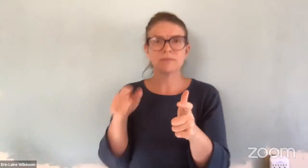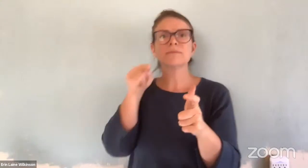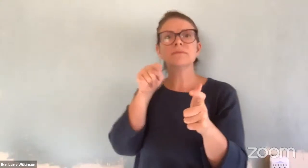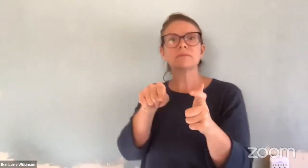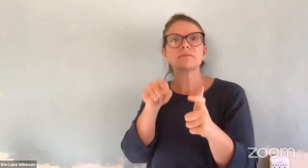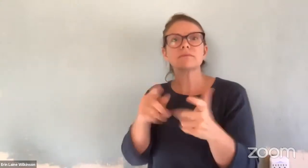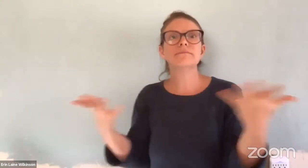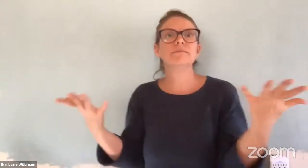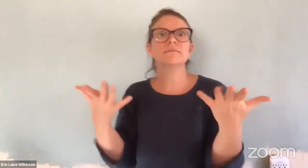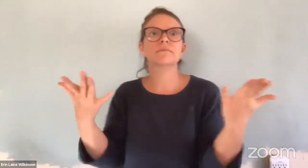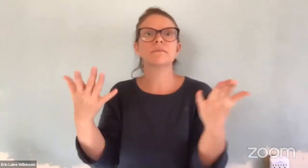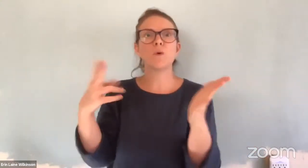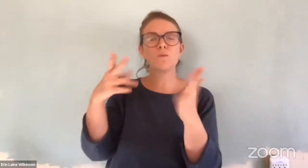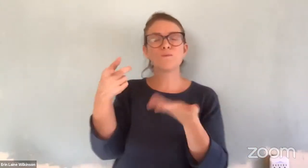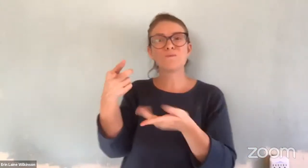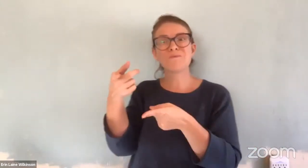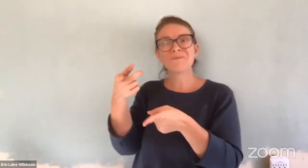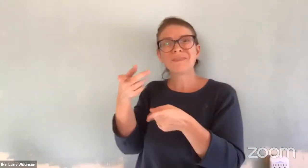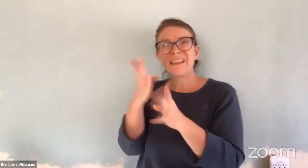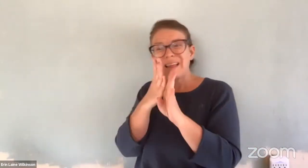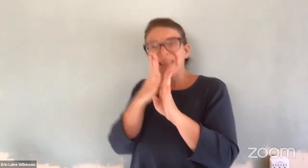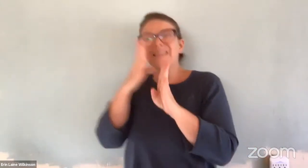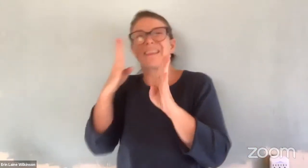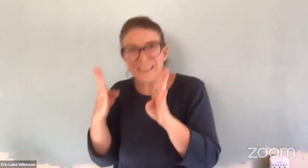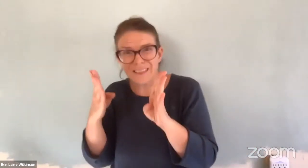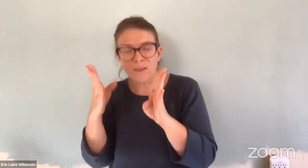less so going to schools for the deaf.